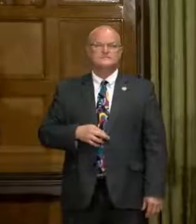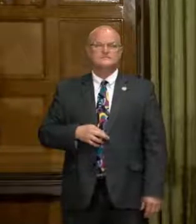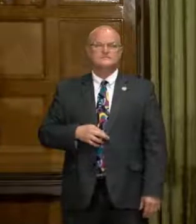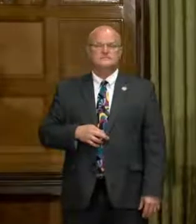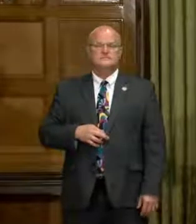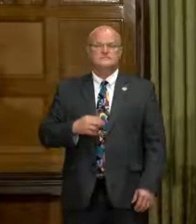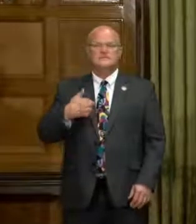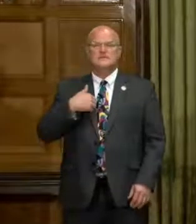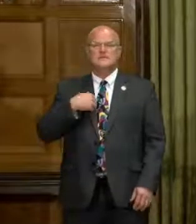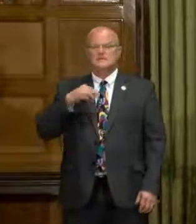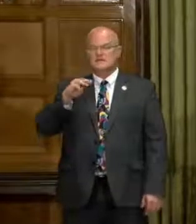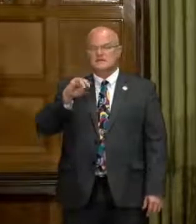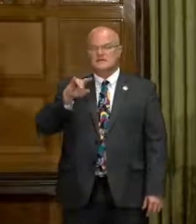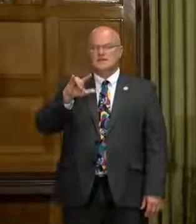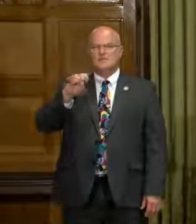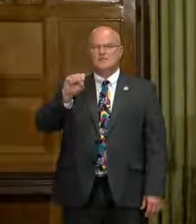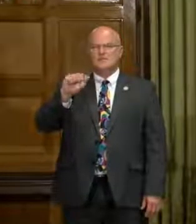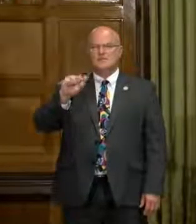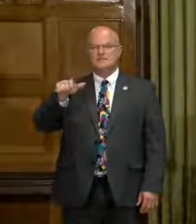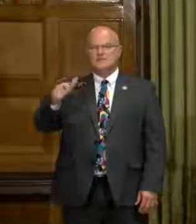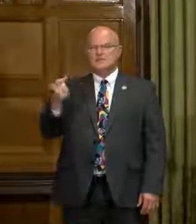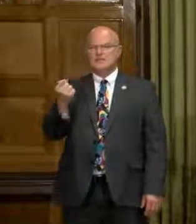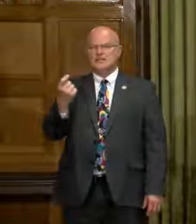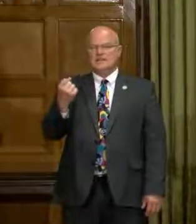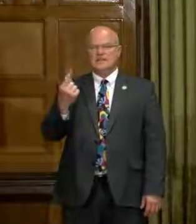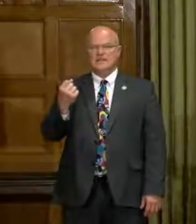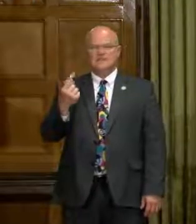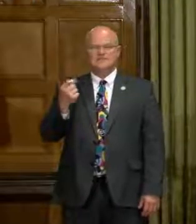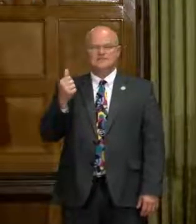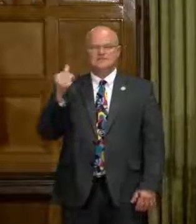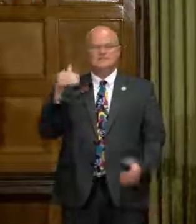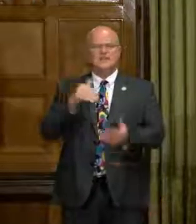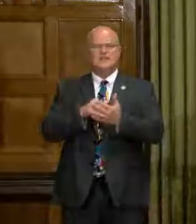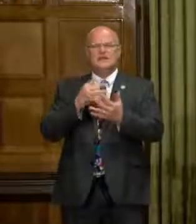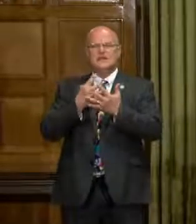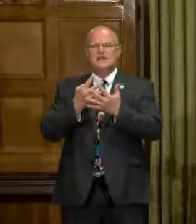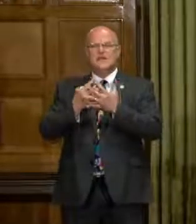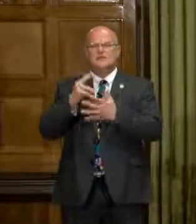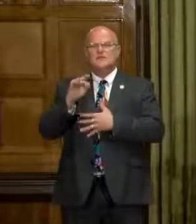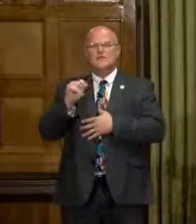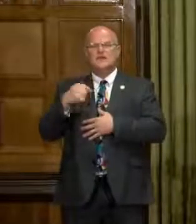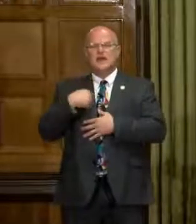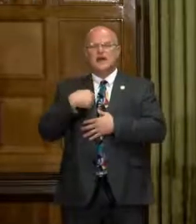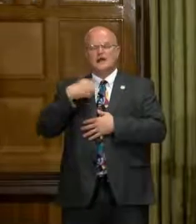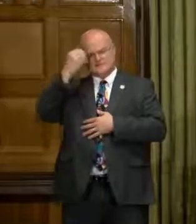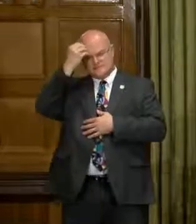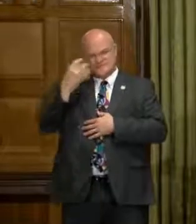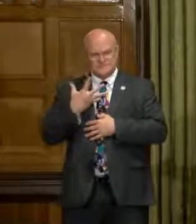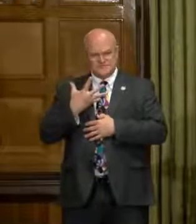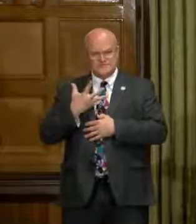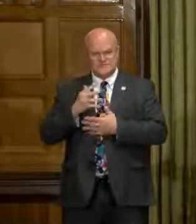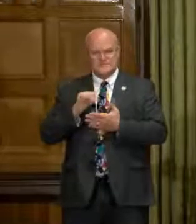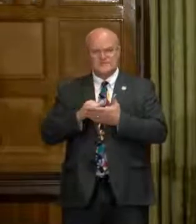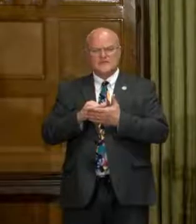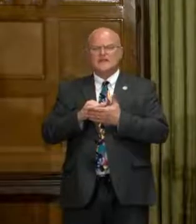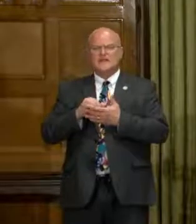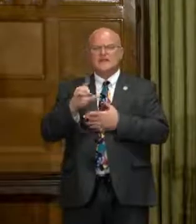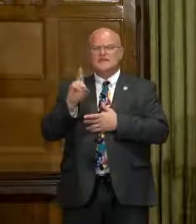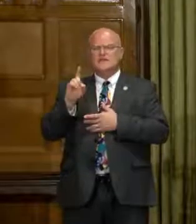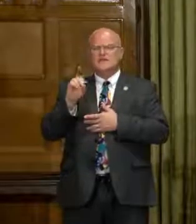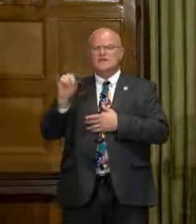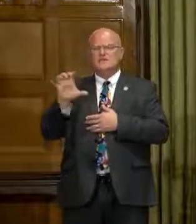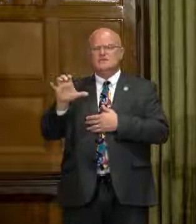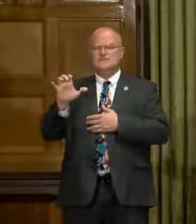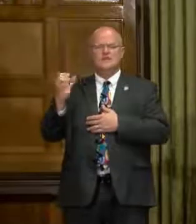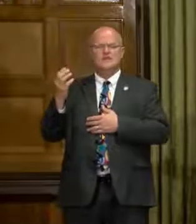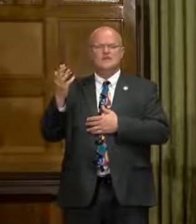Yes, this is Melissa Ziegler with the Channel 11. Back to the Cummins unit, I was told by the spokesperson with the Department of Corrections earlier